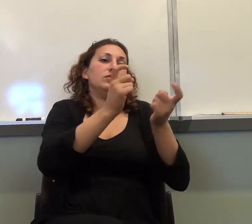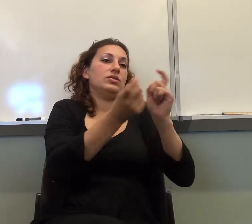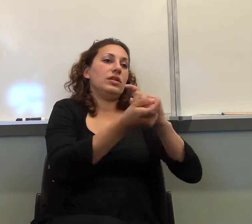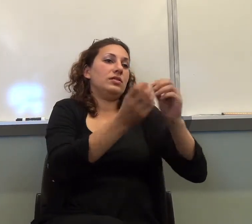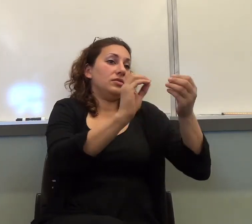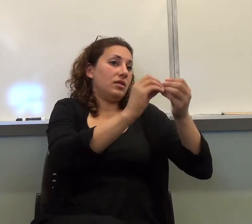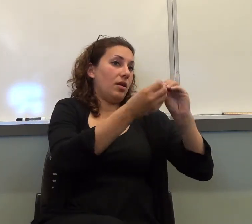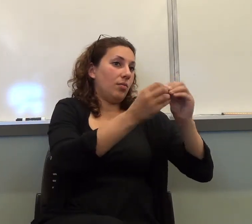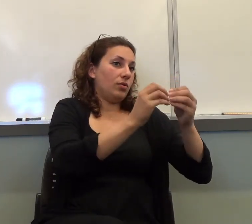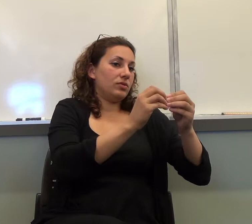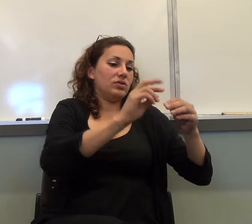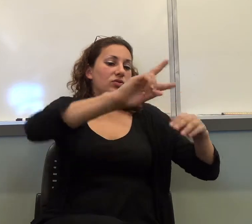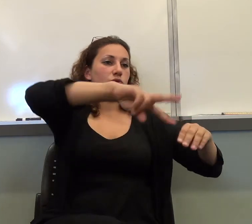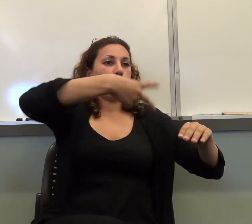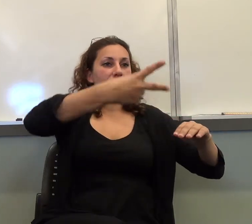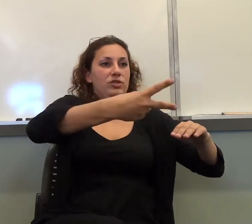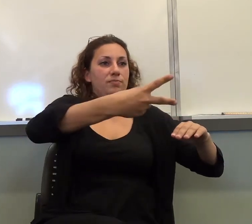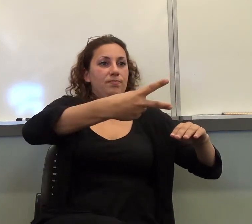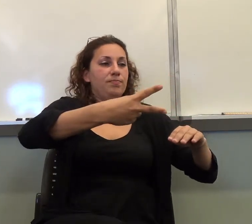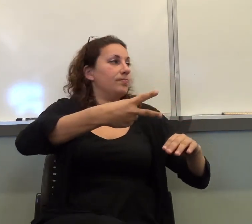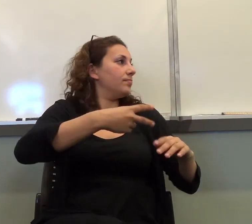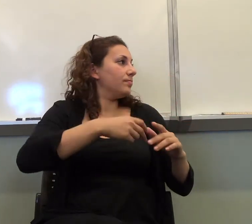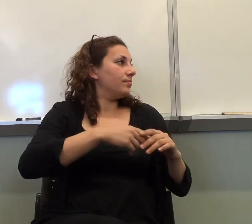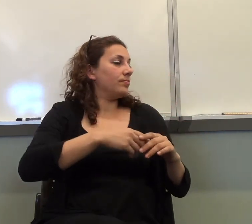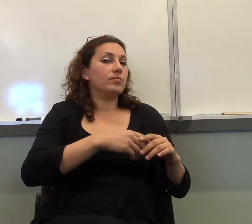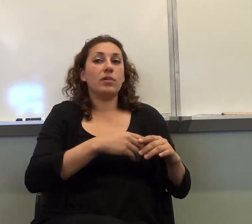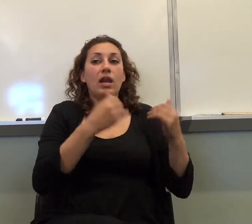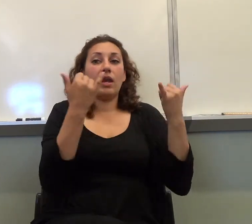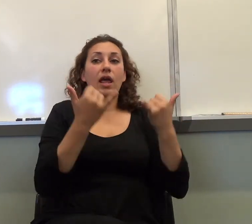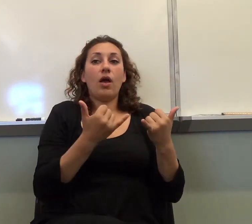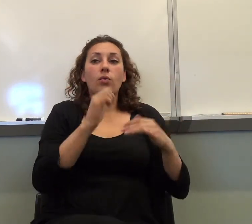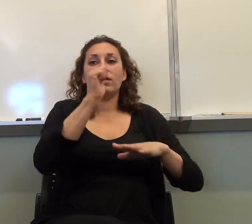We actually are set up to do division of sign numbers.